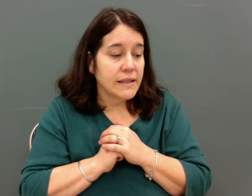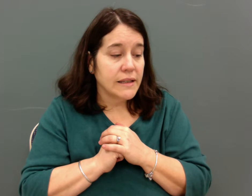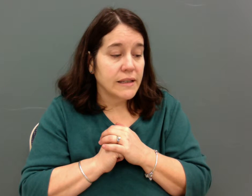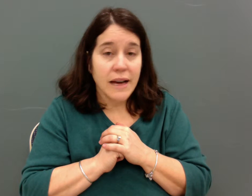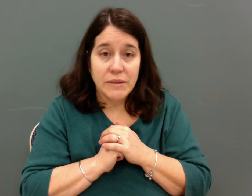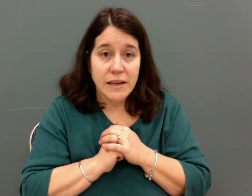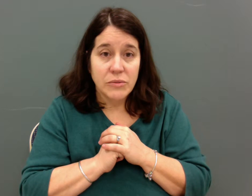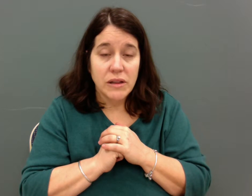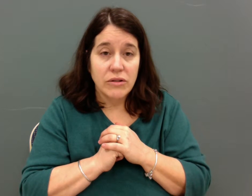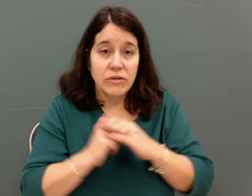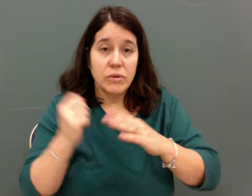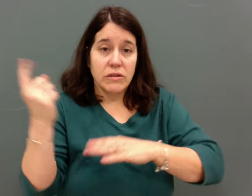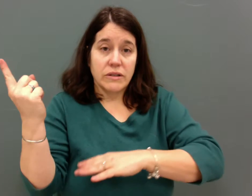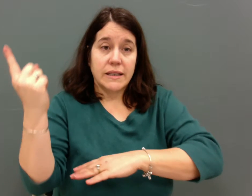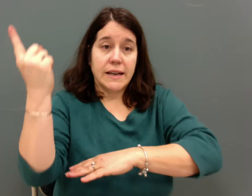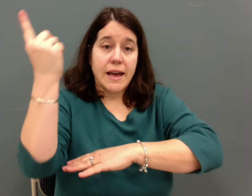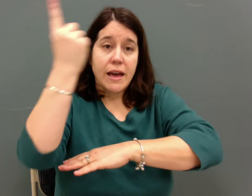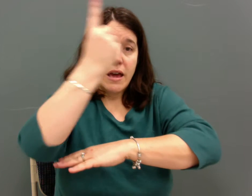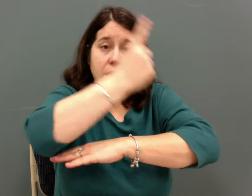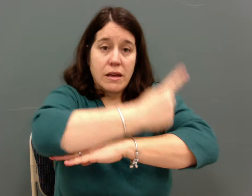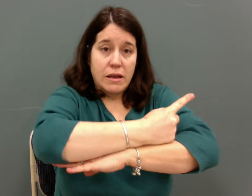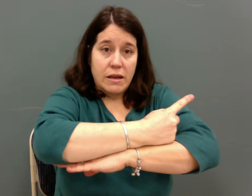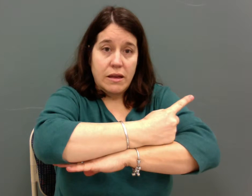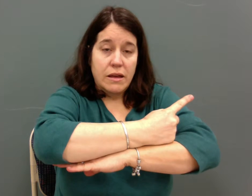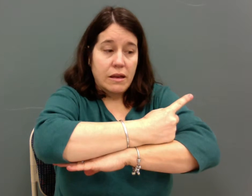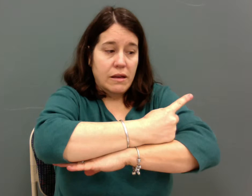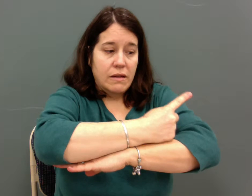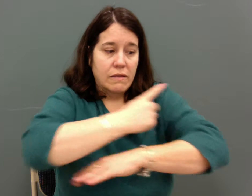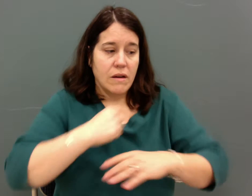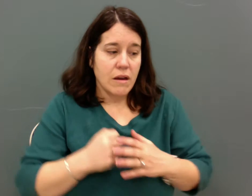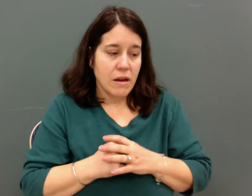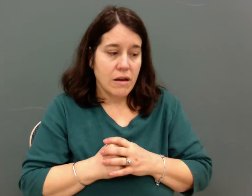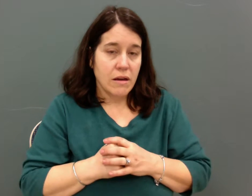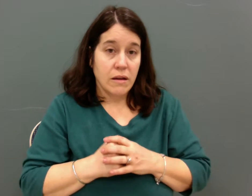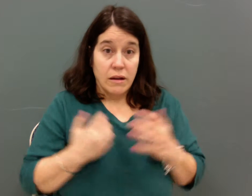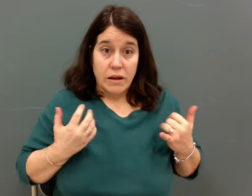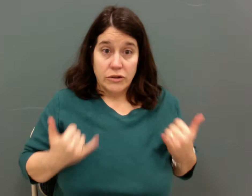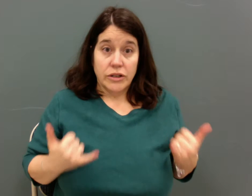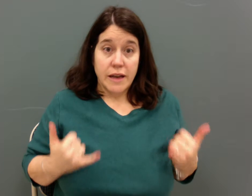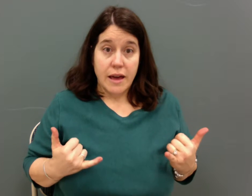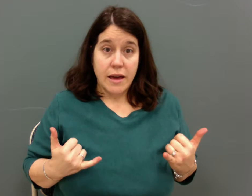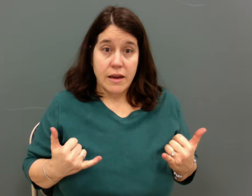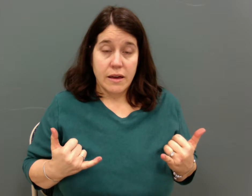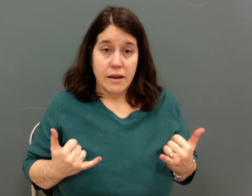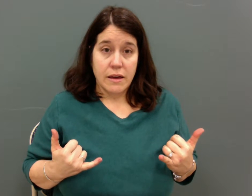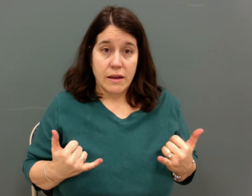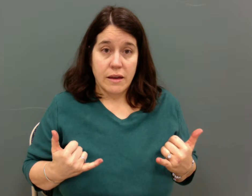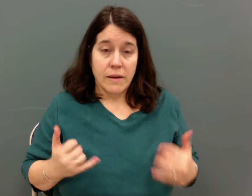The time signs we learned day, okay, today,